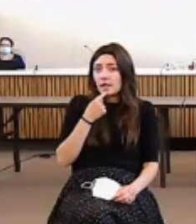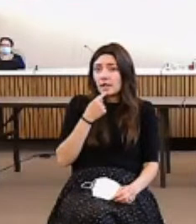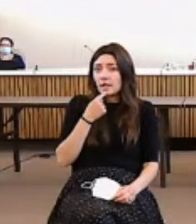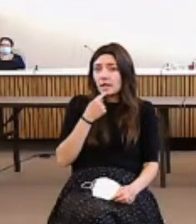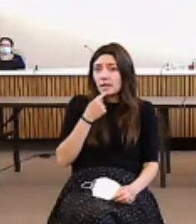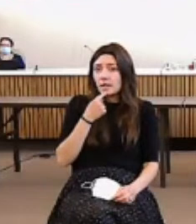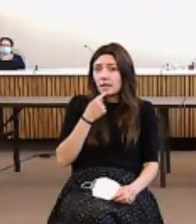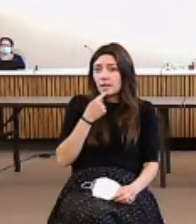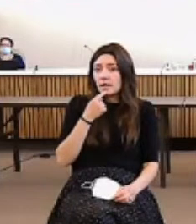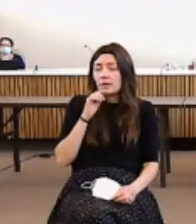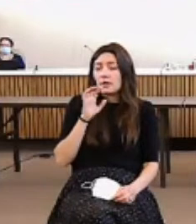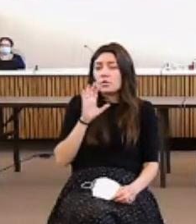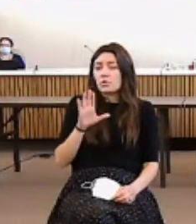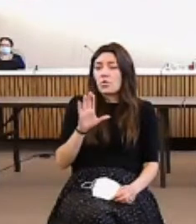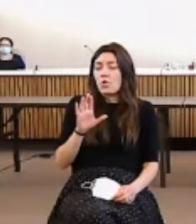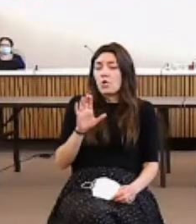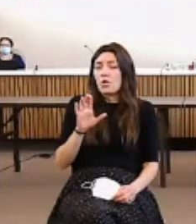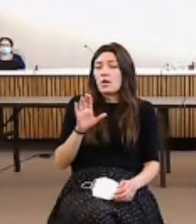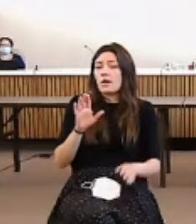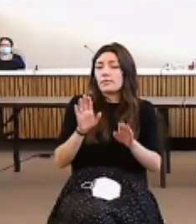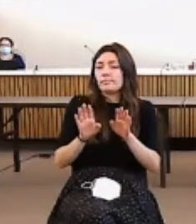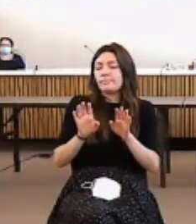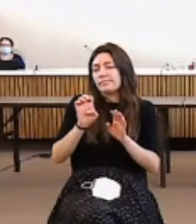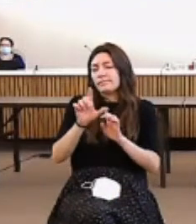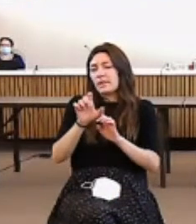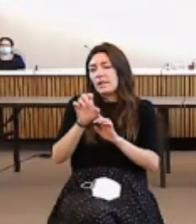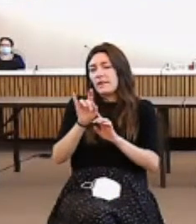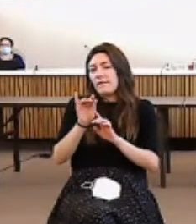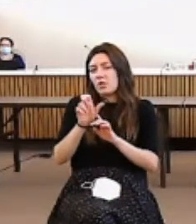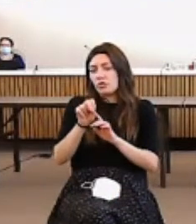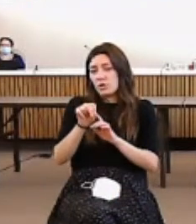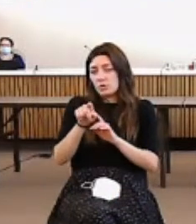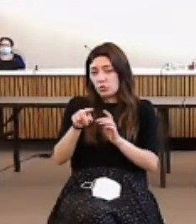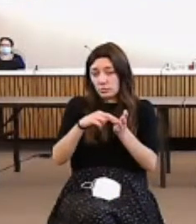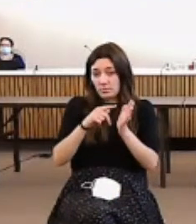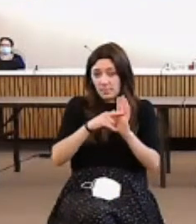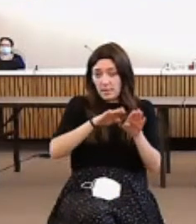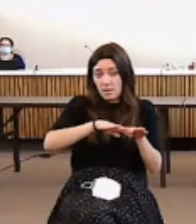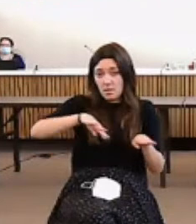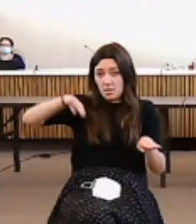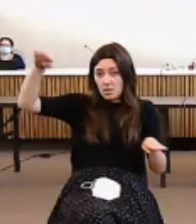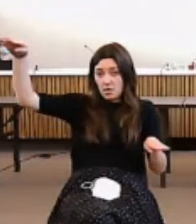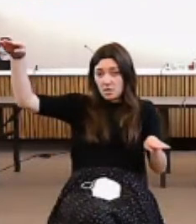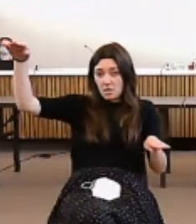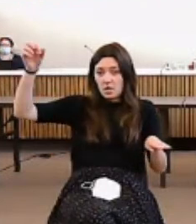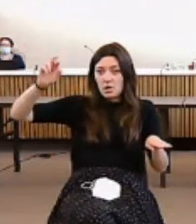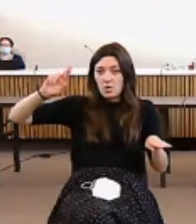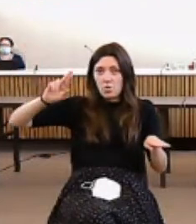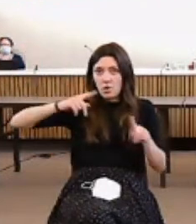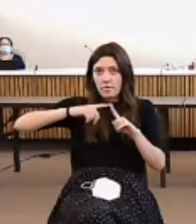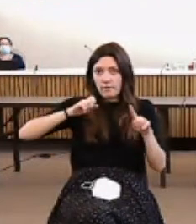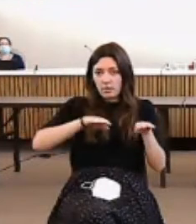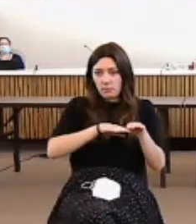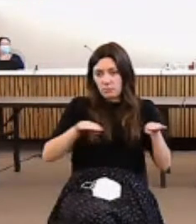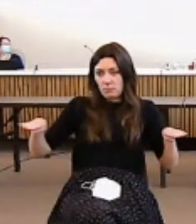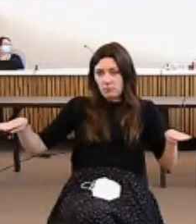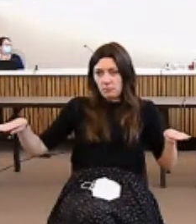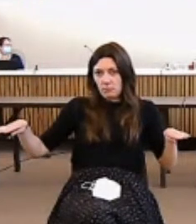when you're basing your elevations, are you doing it off of a running pitch of the existing grade, or are you doing it off of just flat